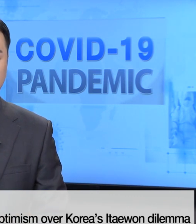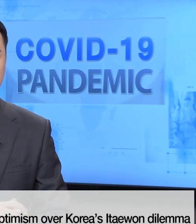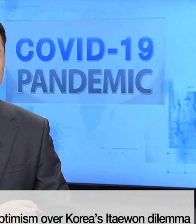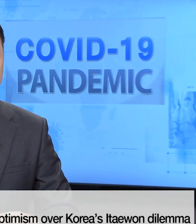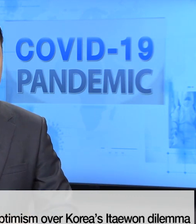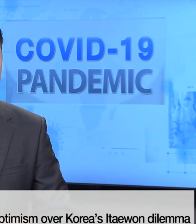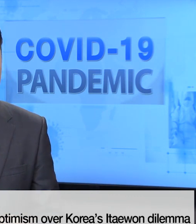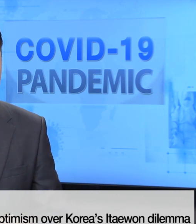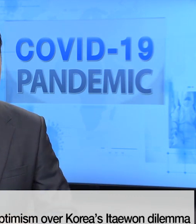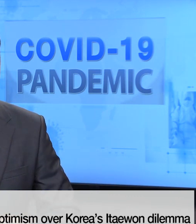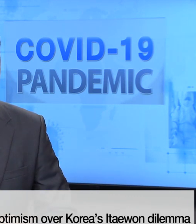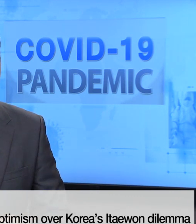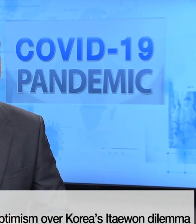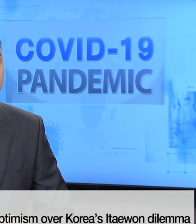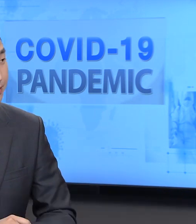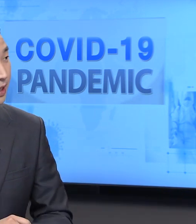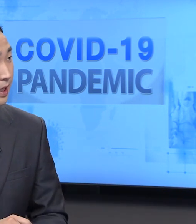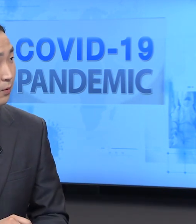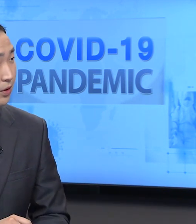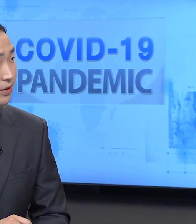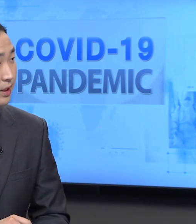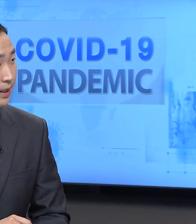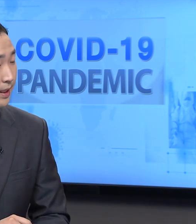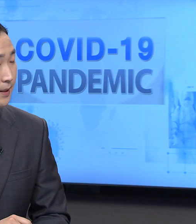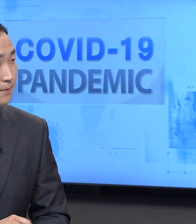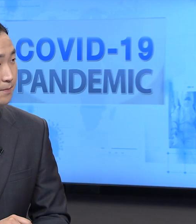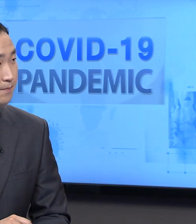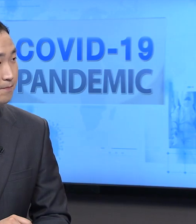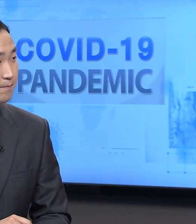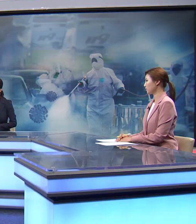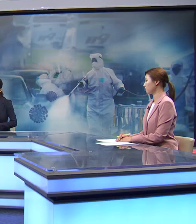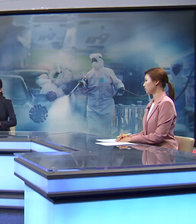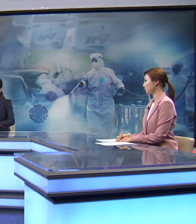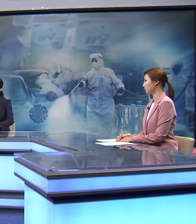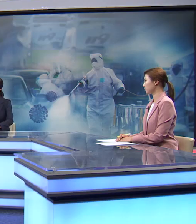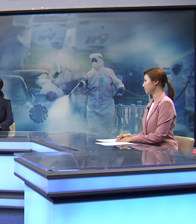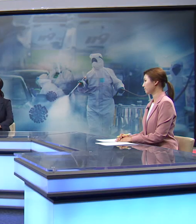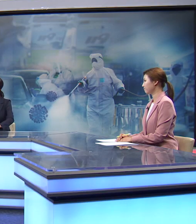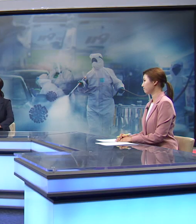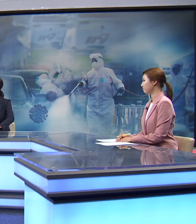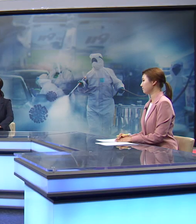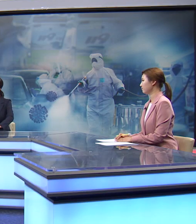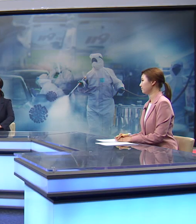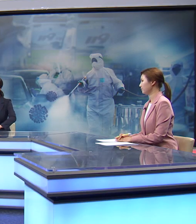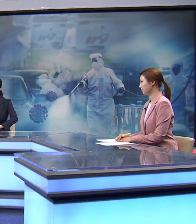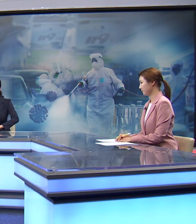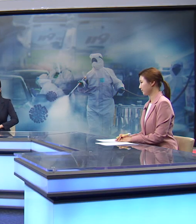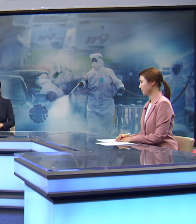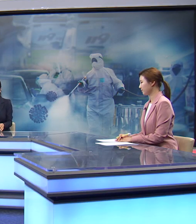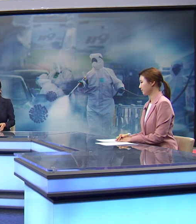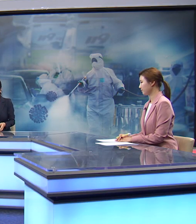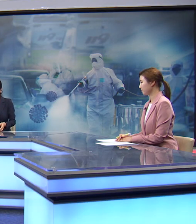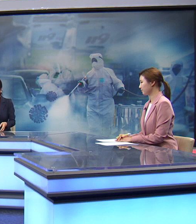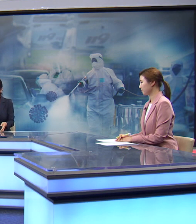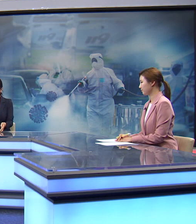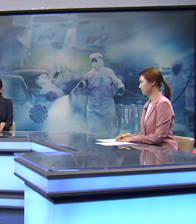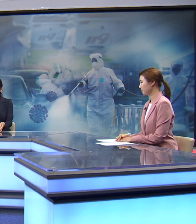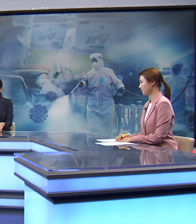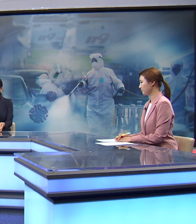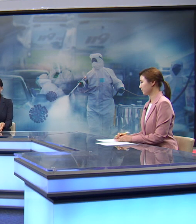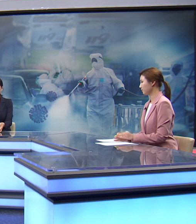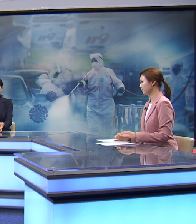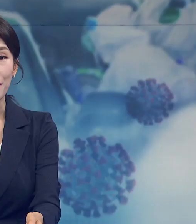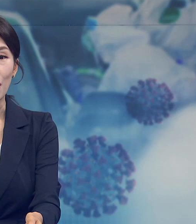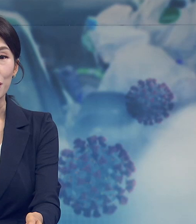quote, slow, steady lifting of lockdowns was key. All right, Arirang, thank you for that. We'll see you again tomorrow. Time now